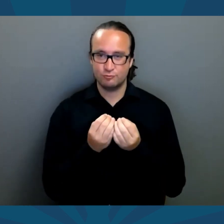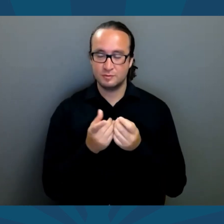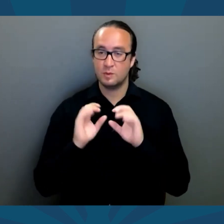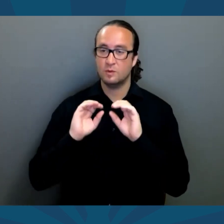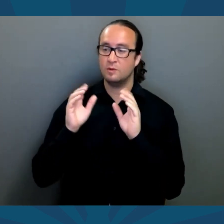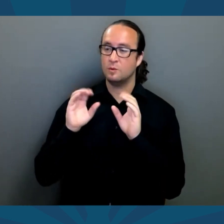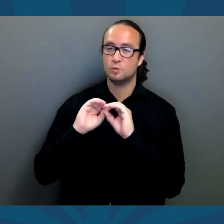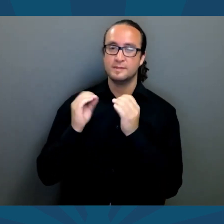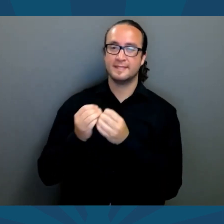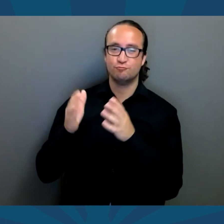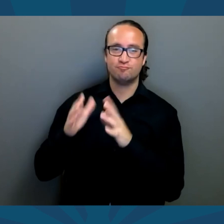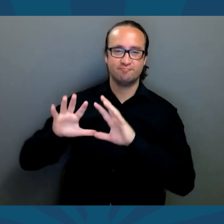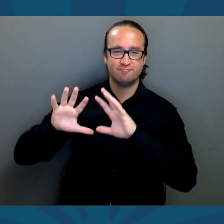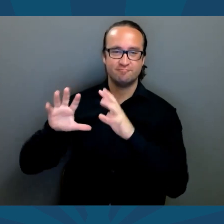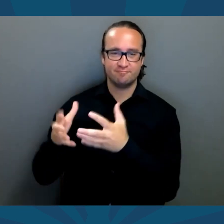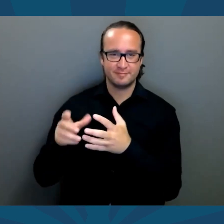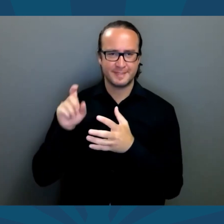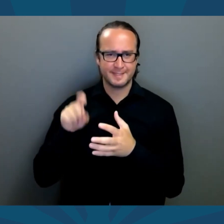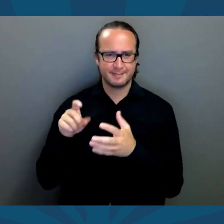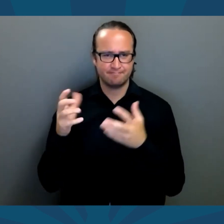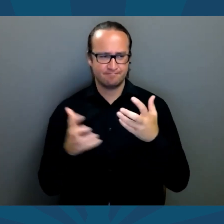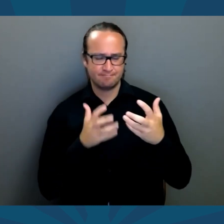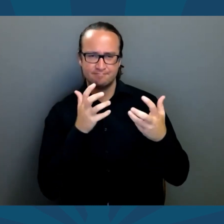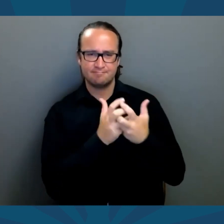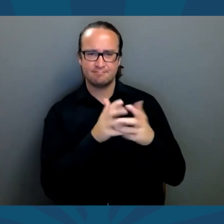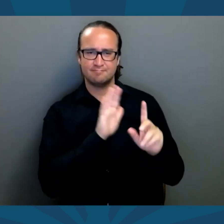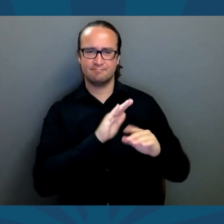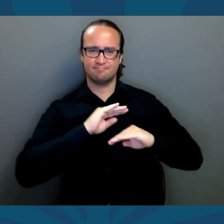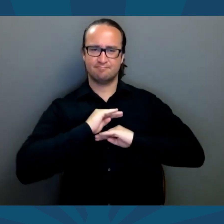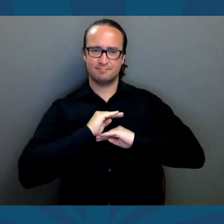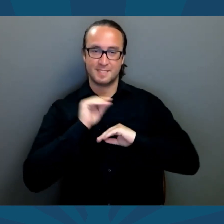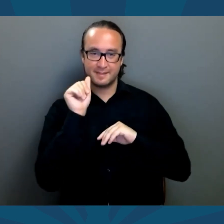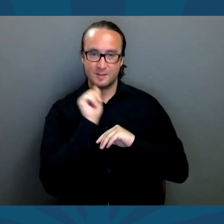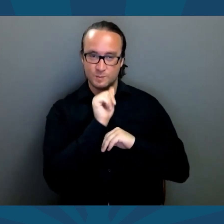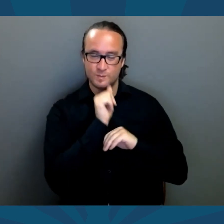organizations and organizers to meet the needs of Arizonans.